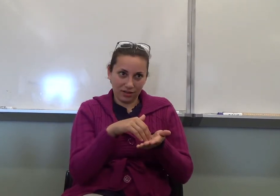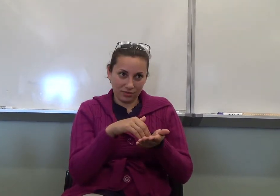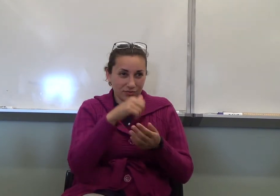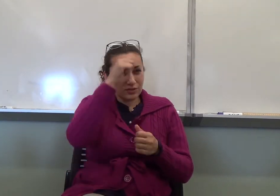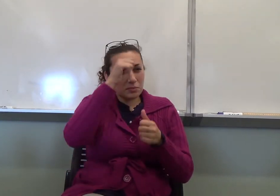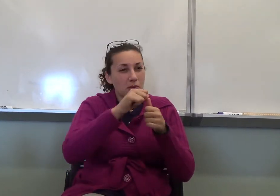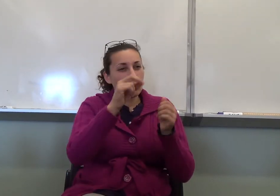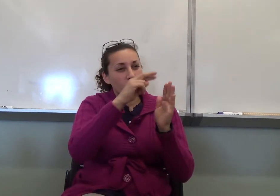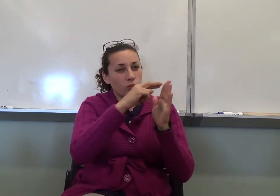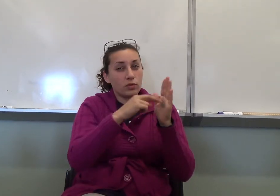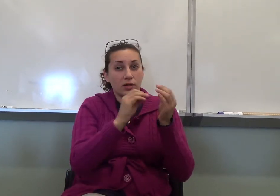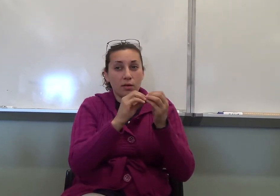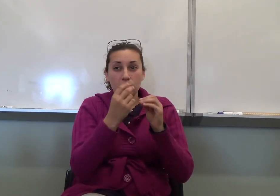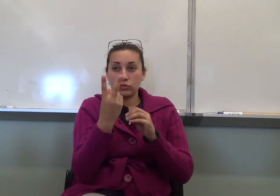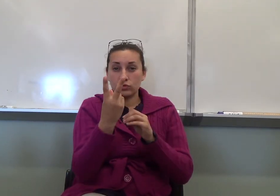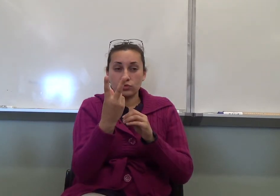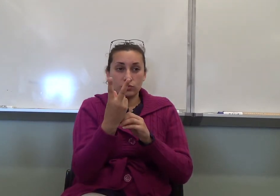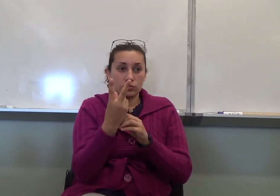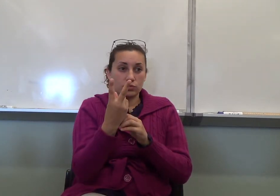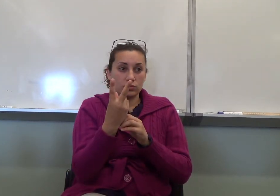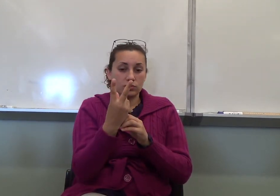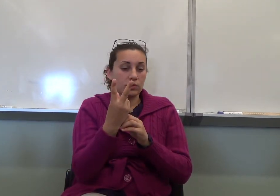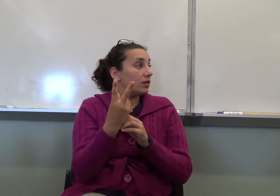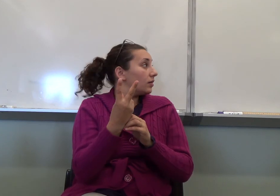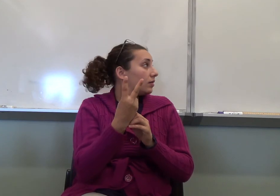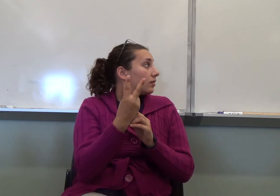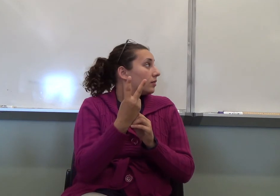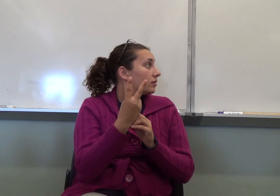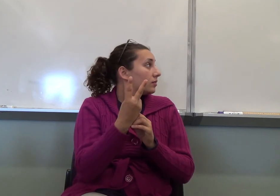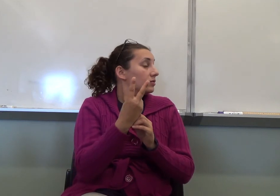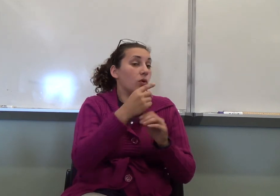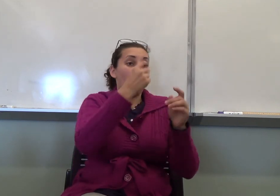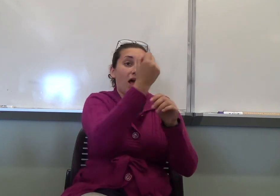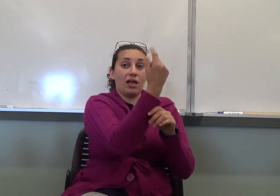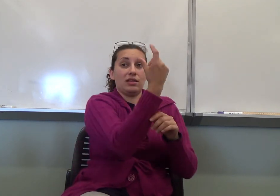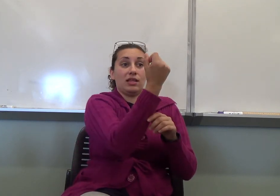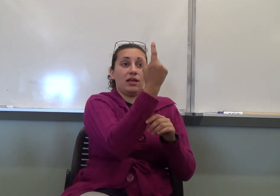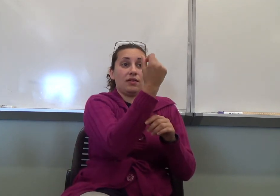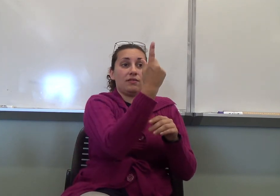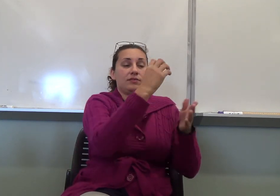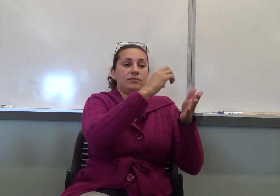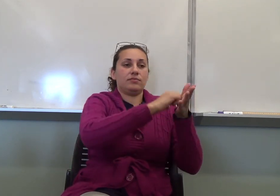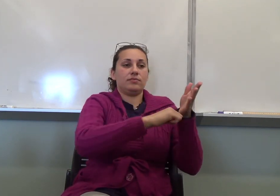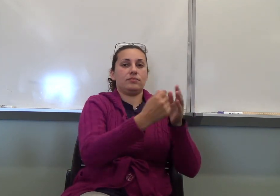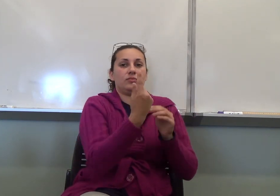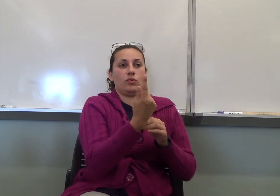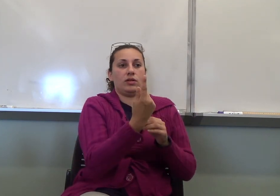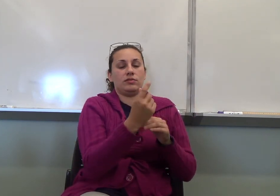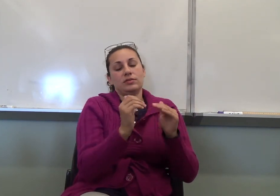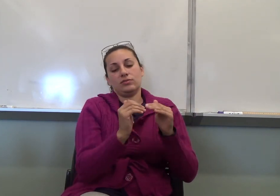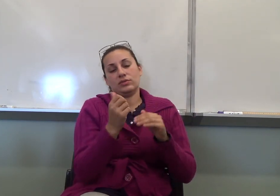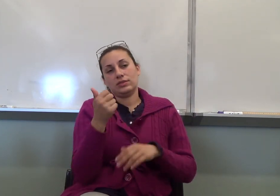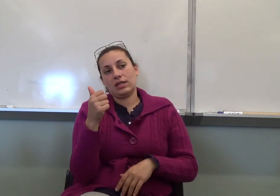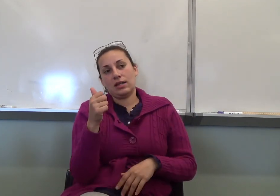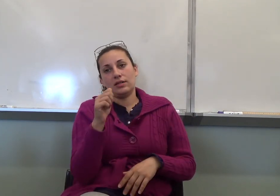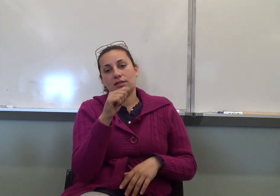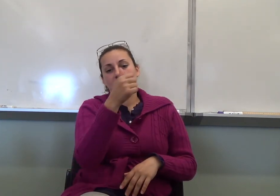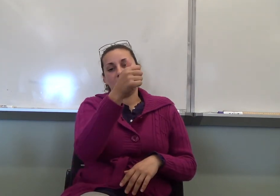2. Subtract smaller absolute value from larger. Attach the sign of 1 with the larger, that's 10 squared. We still have to